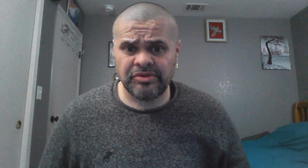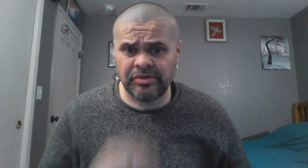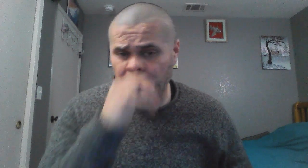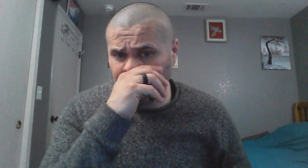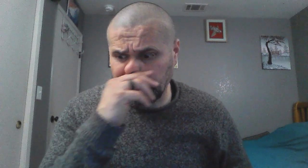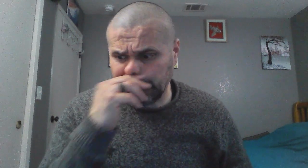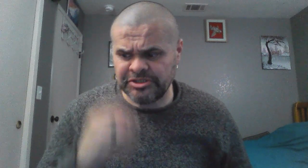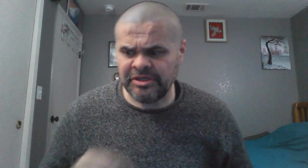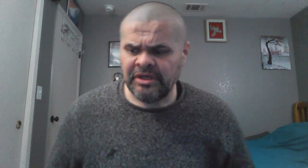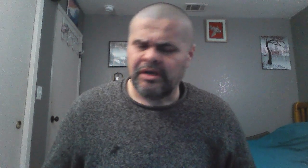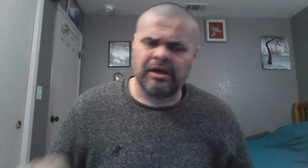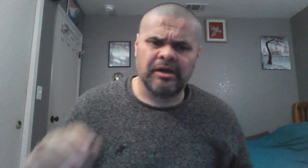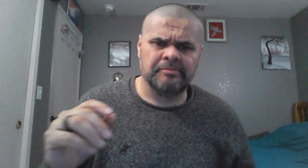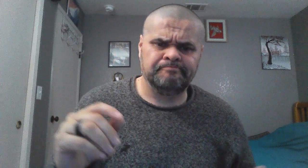go to college.